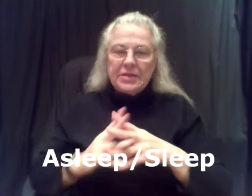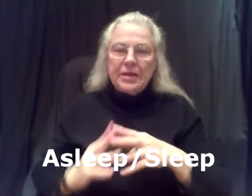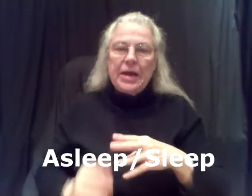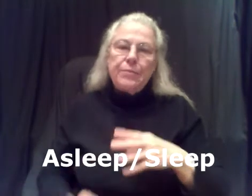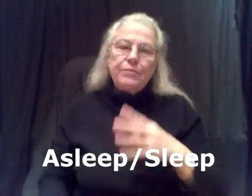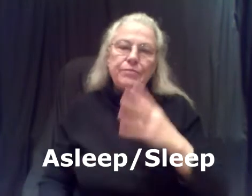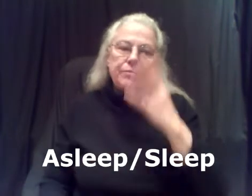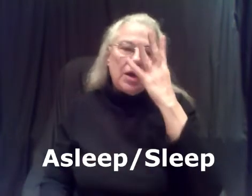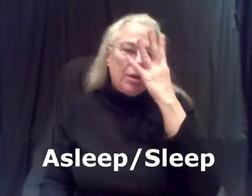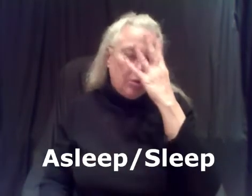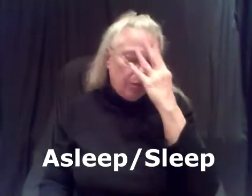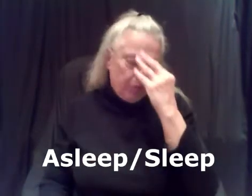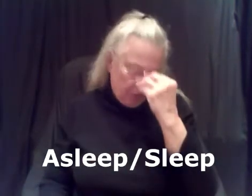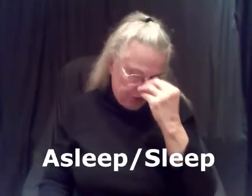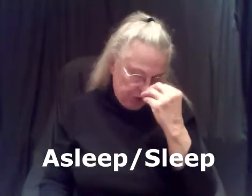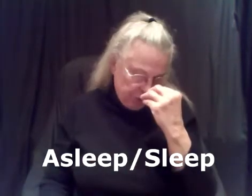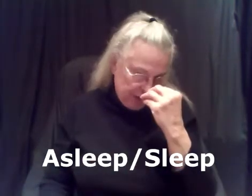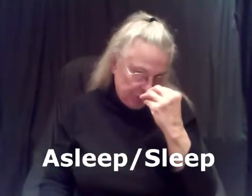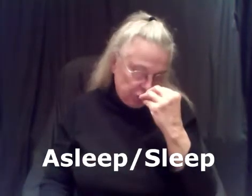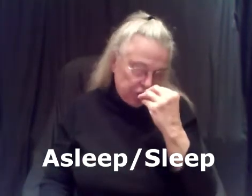Asleep, pulling your eyes shut.